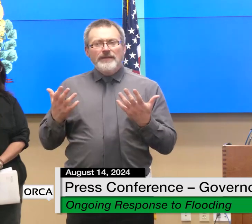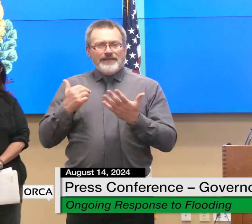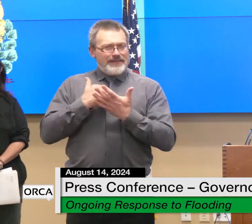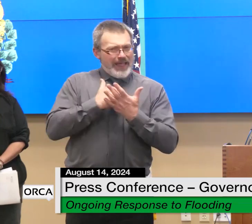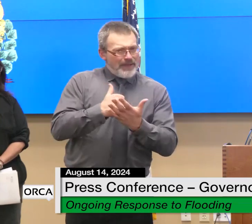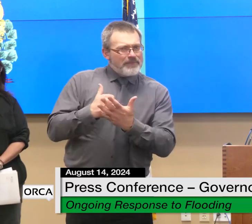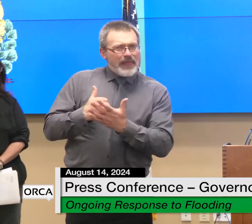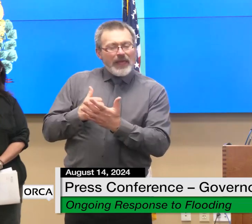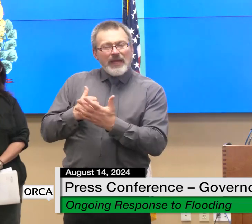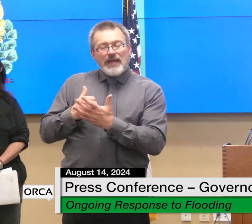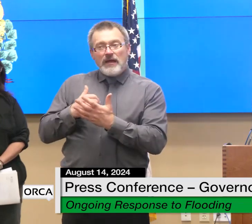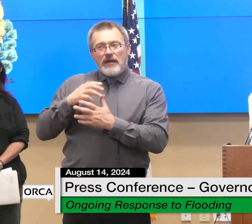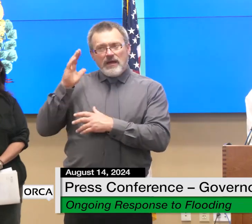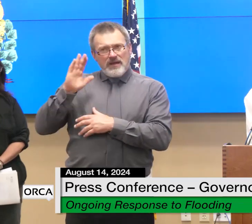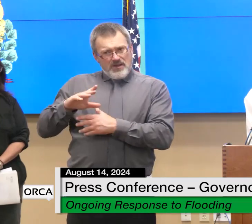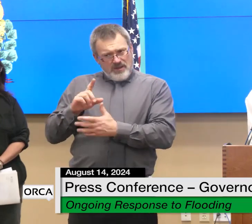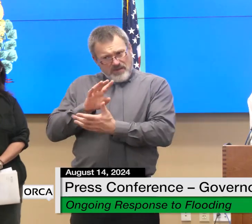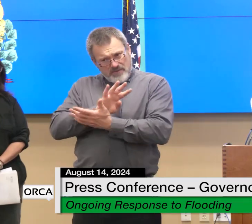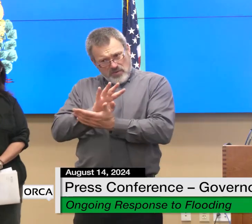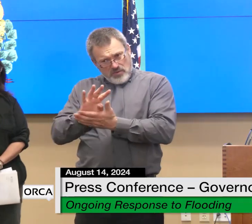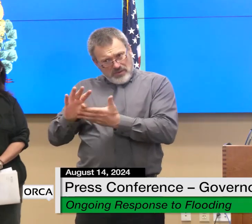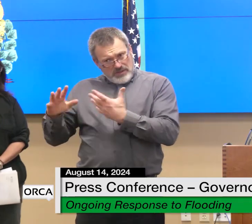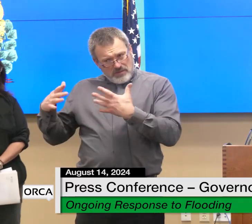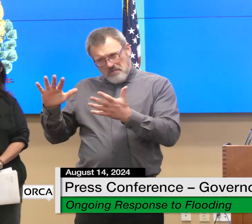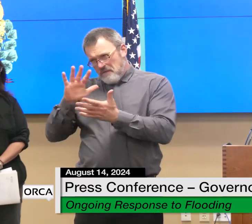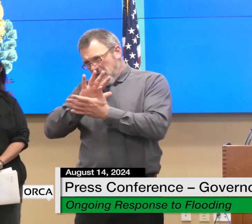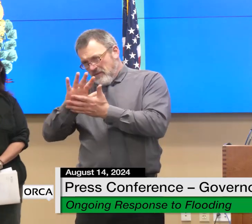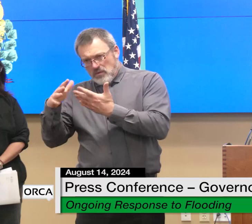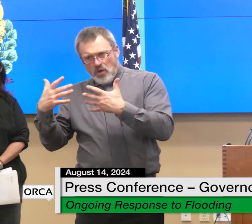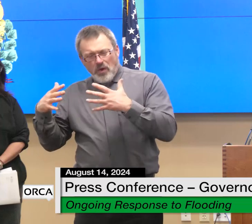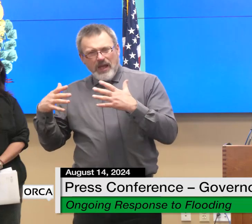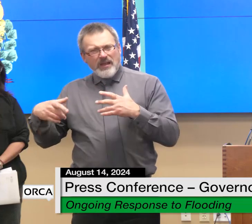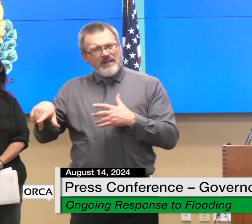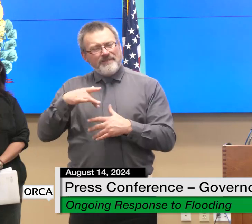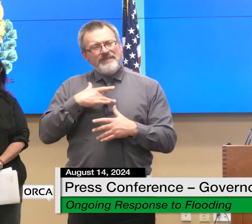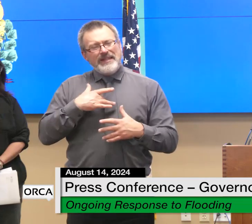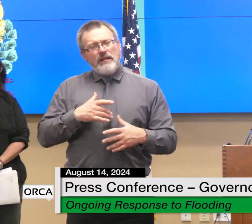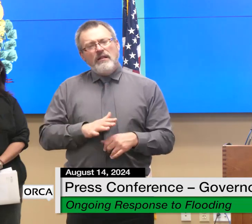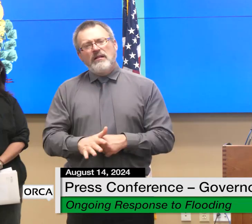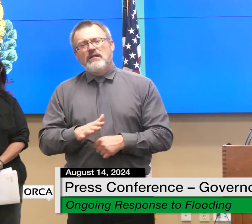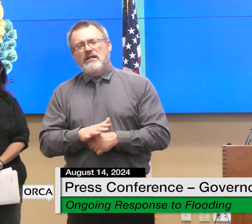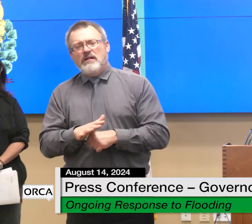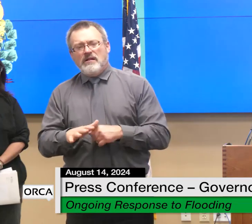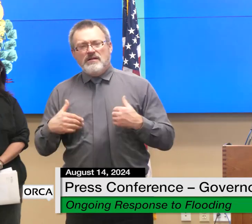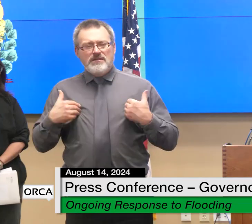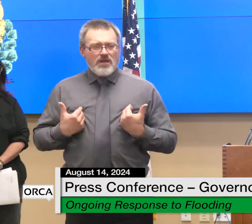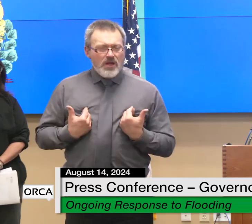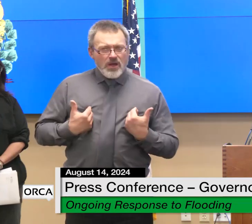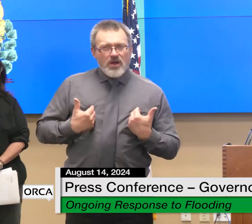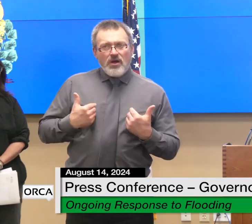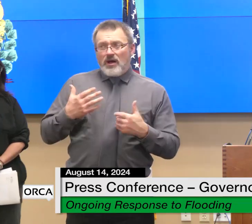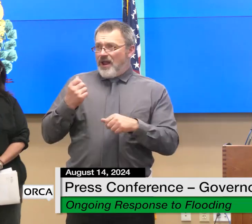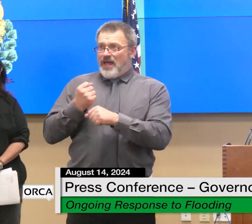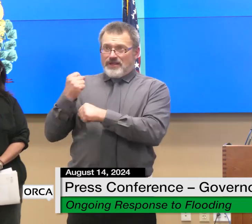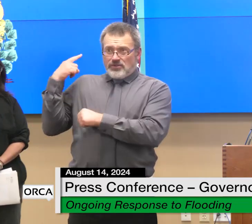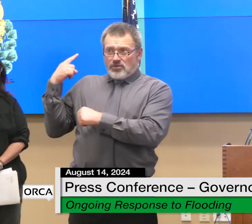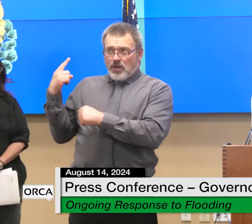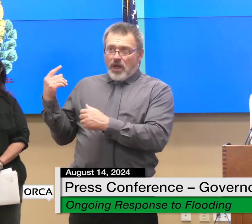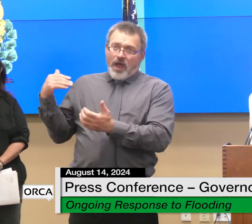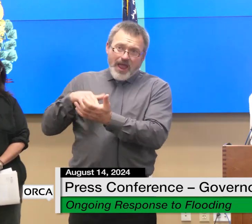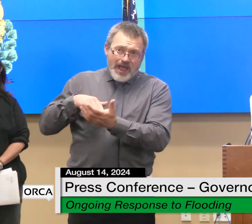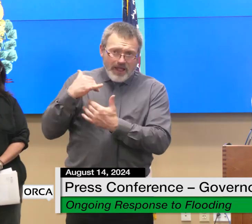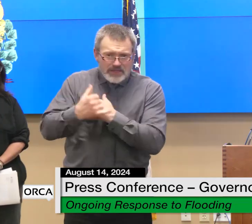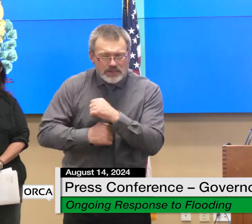fatigue. For many, this is the second year in a row where instead of enjoying the summer, are cleaning up